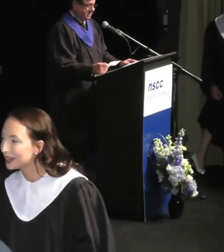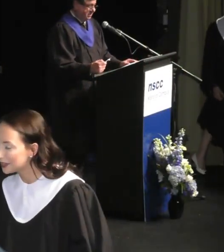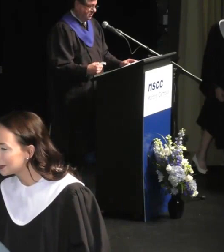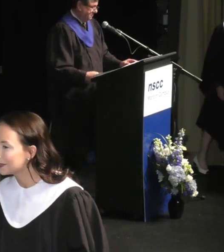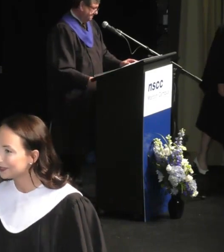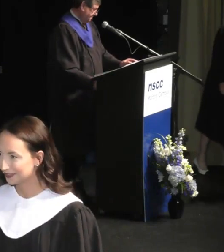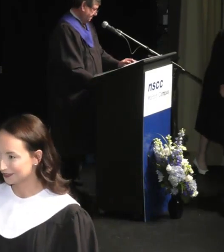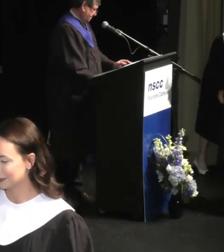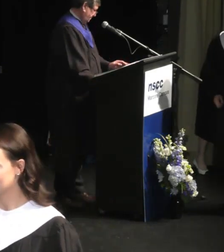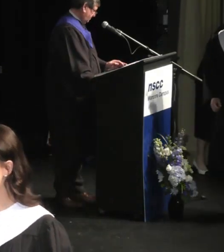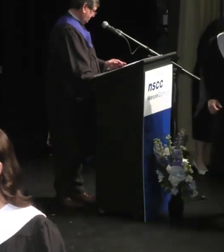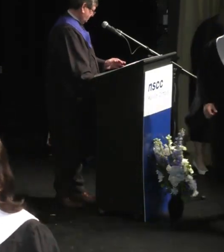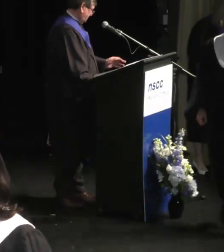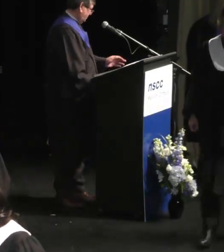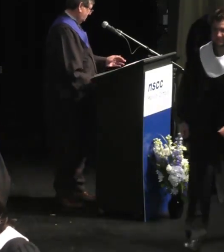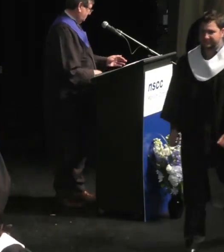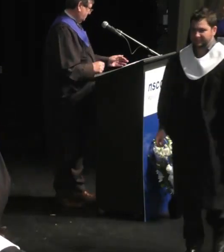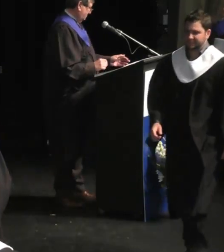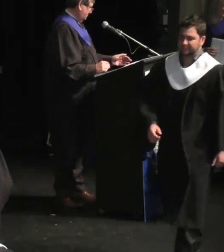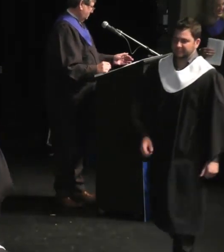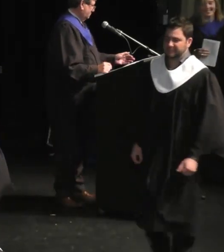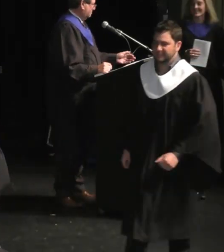Stephen McNeil.